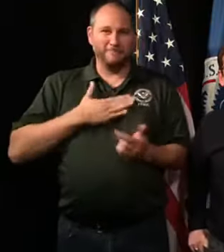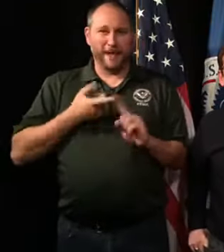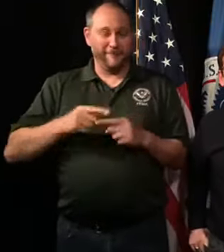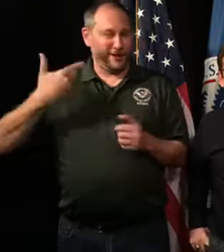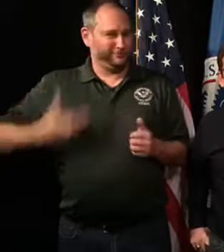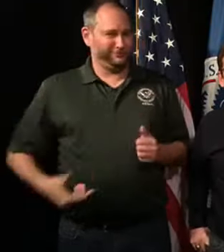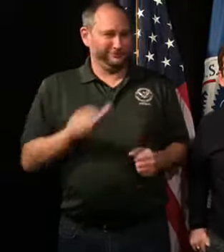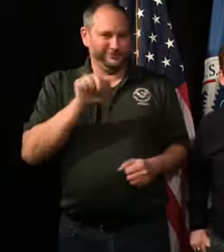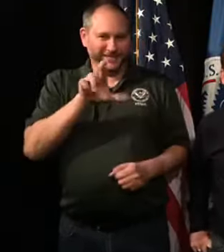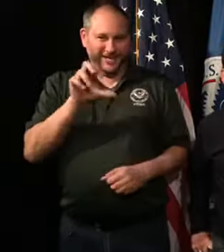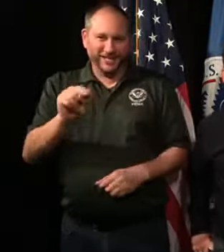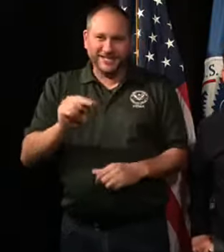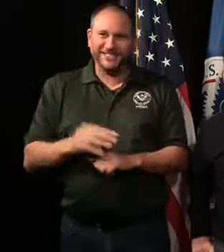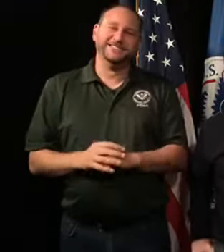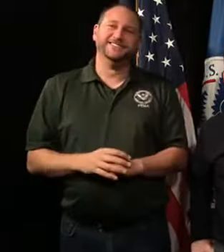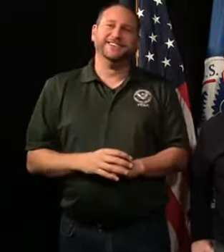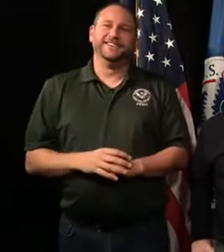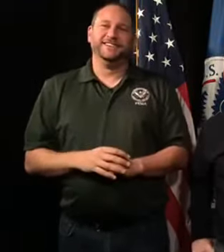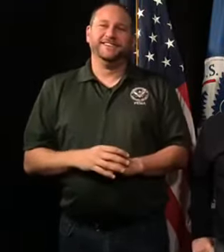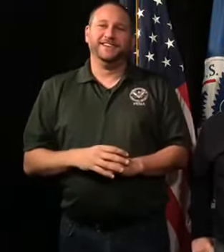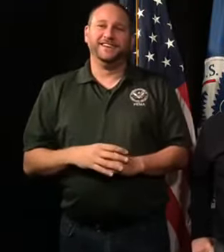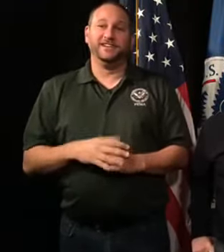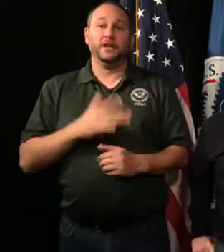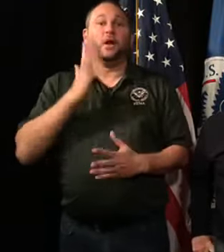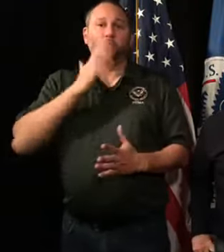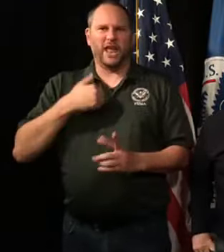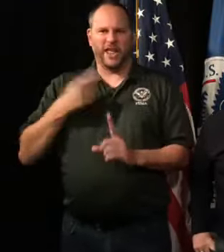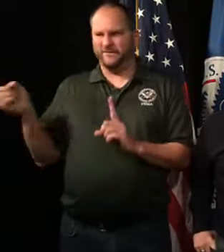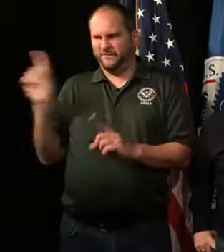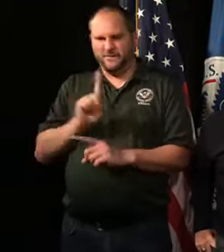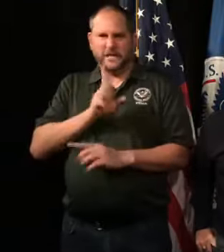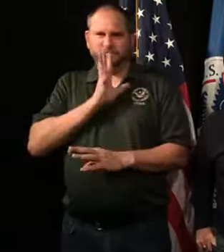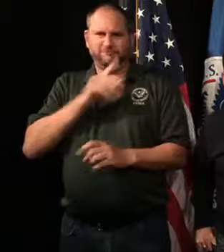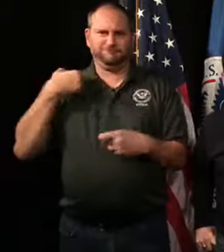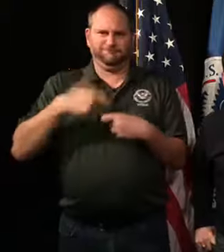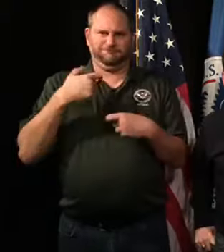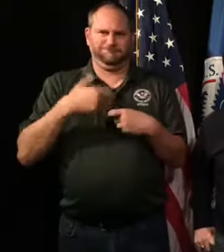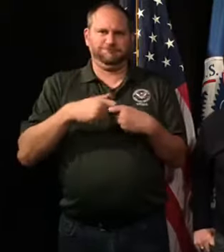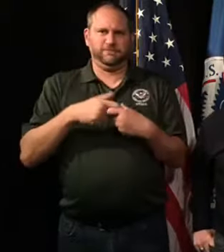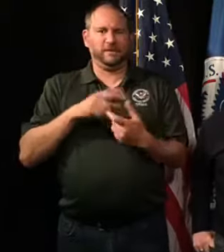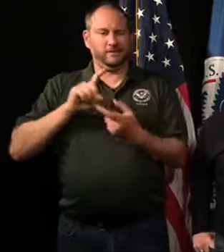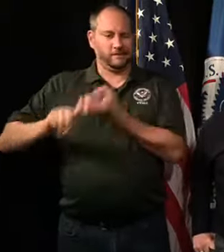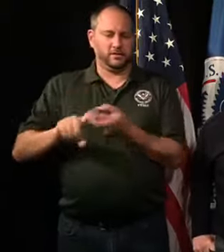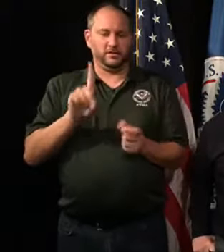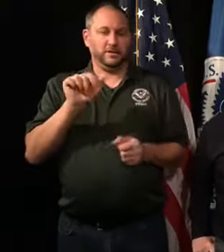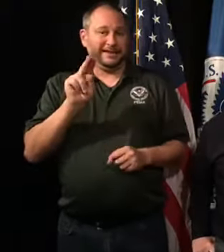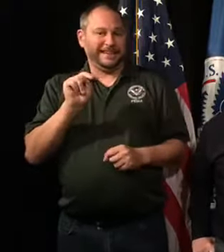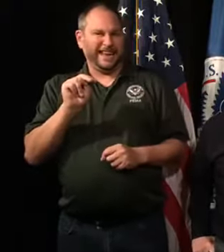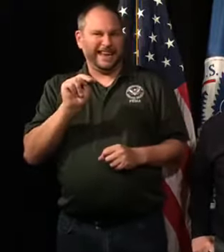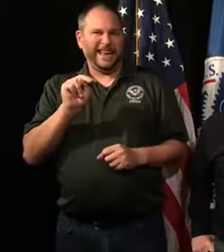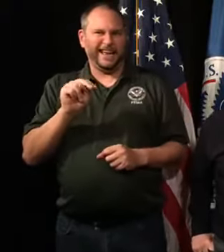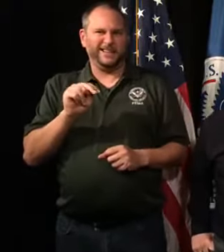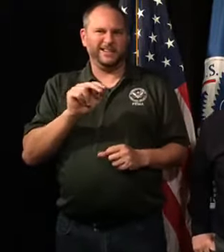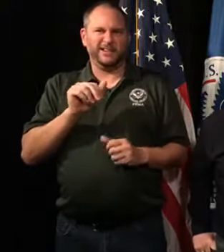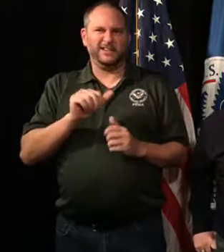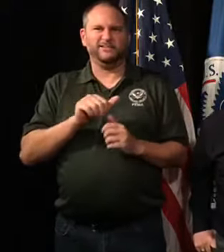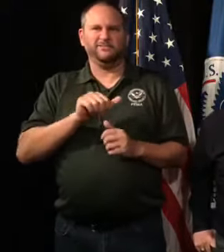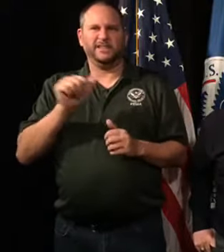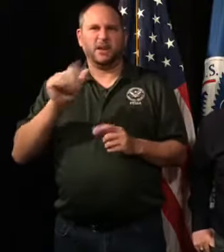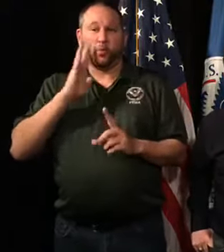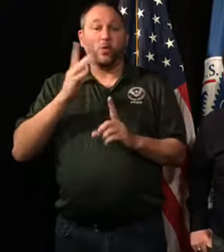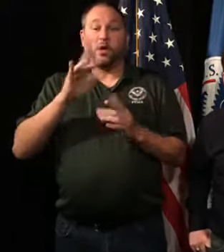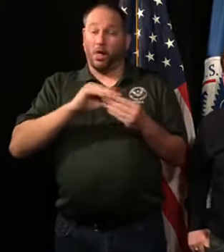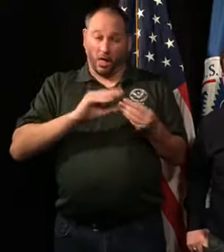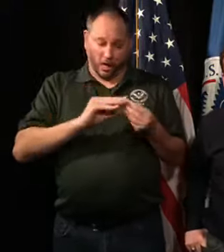and for those of you who need a Spanish translation, my buddy Daniel will be right behind us with another version of this same